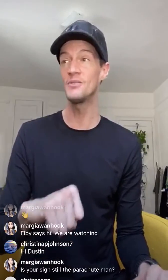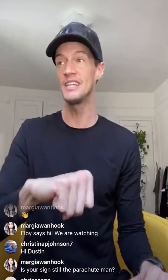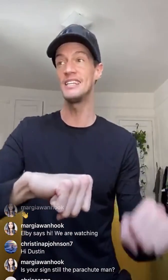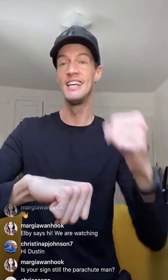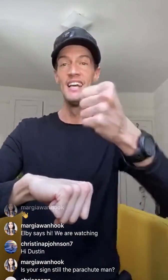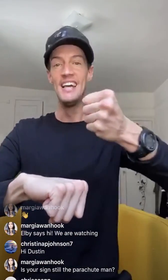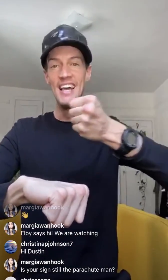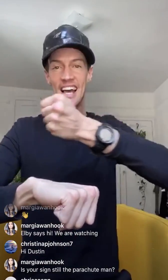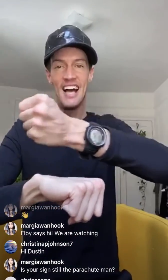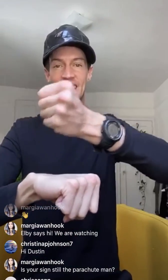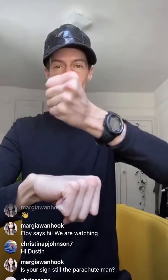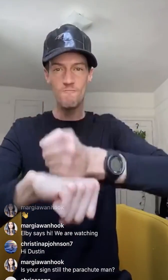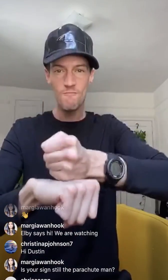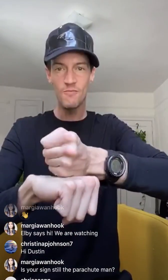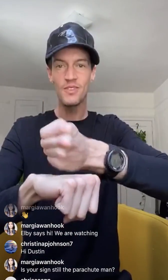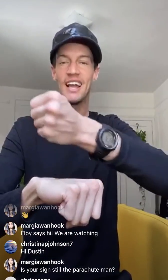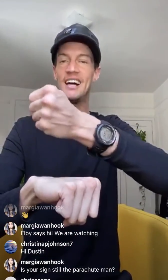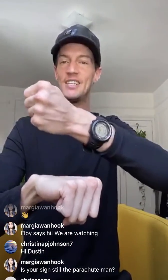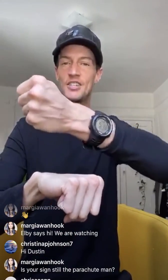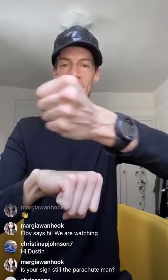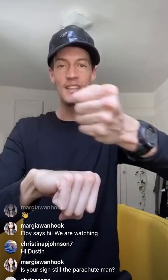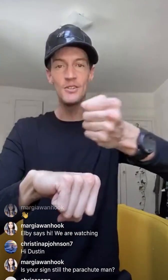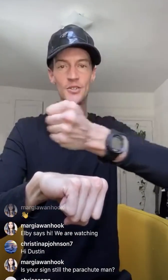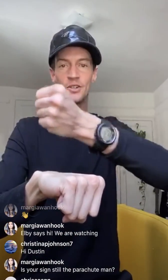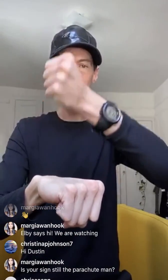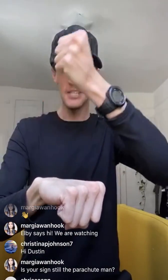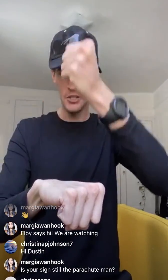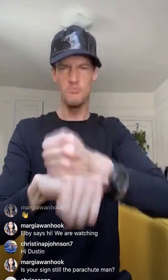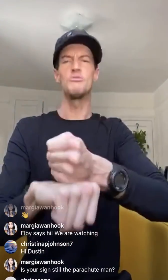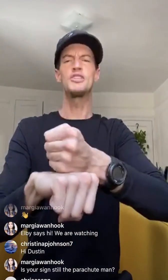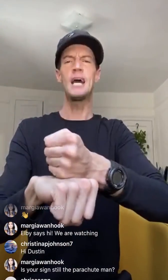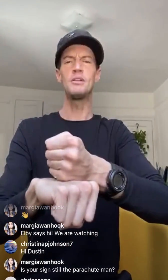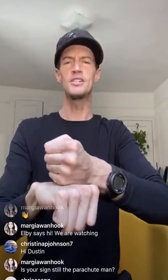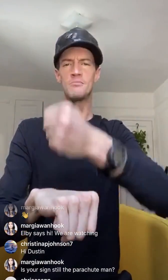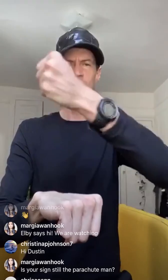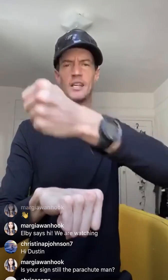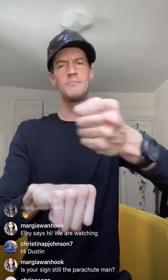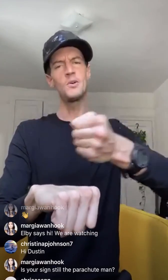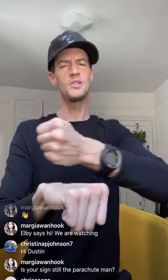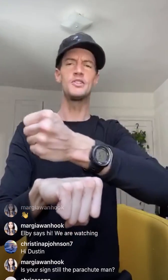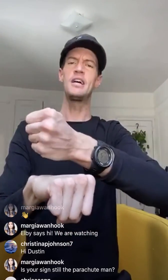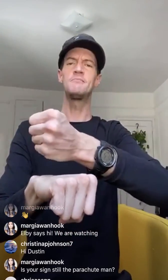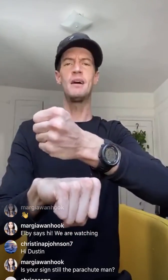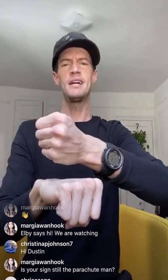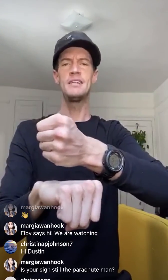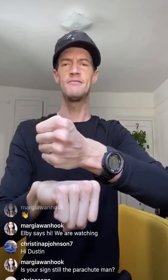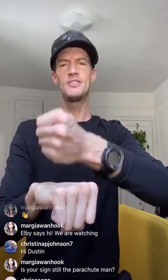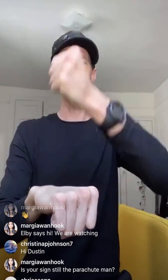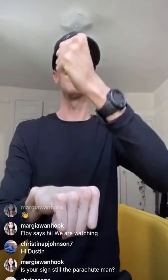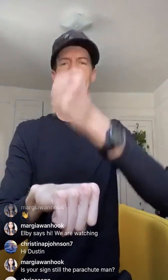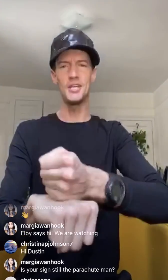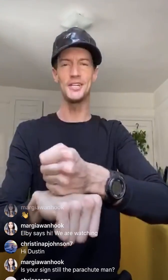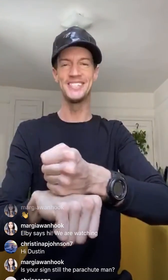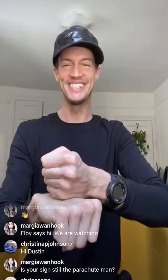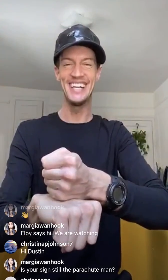Yeah, share. You get some, I get some. We'll share that. Awesome. Our next